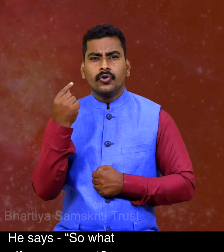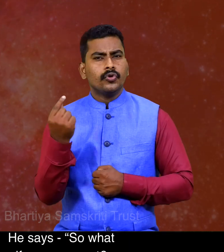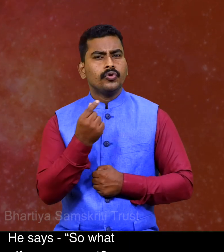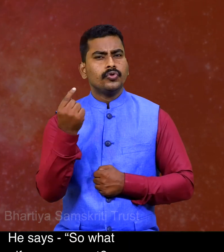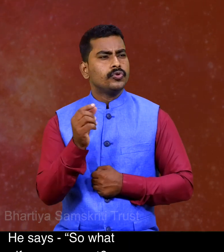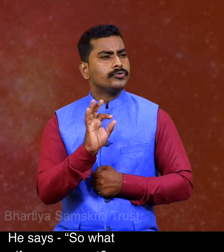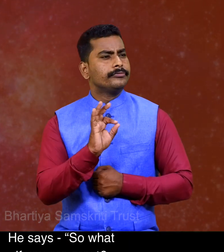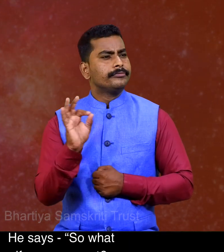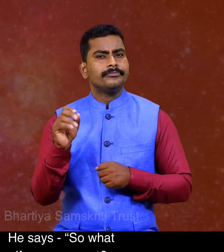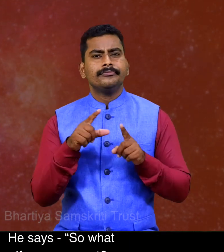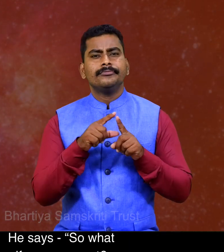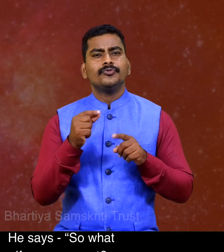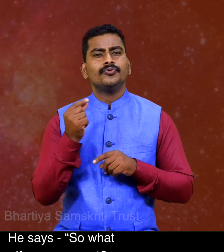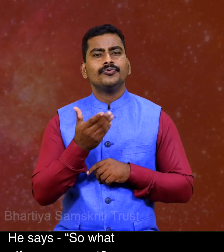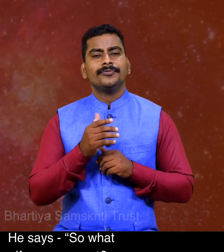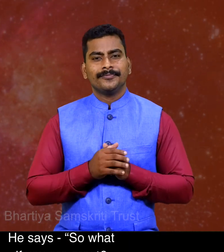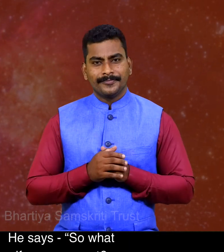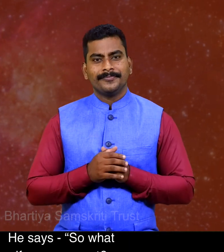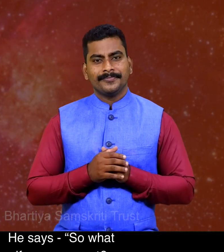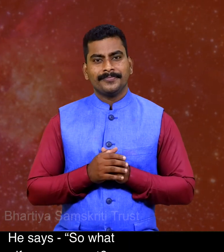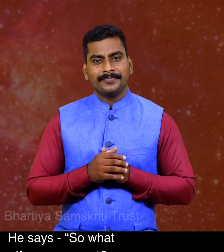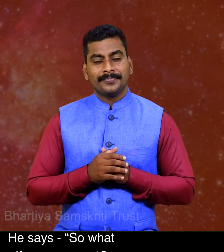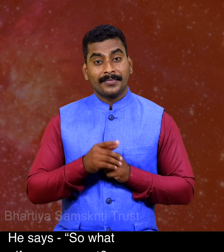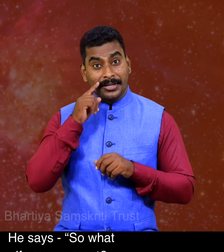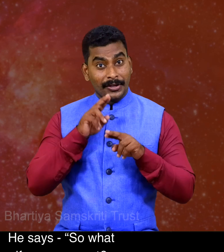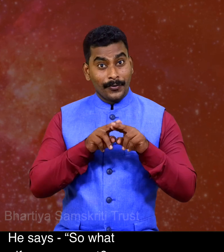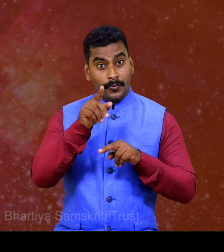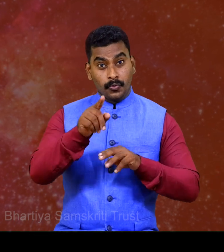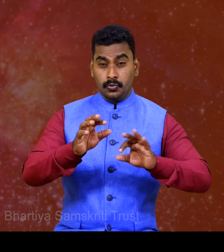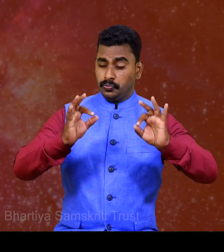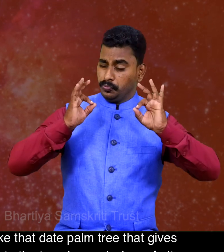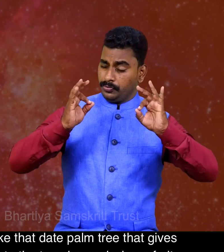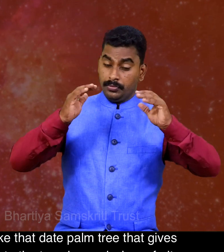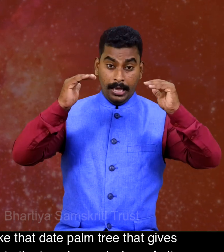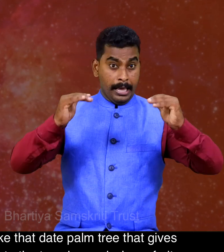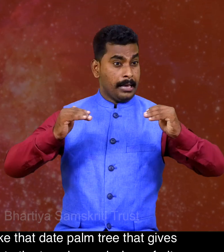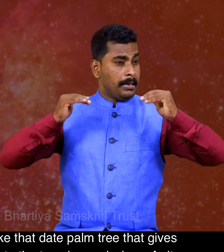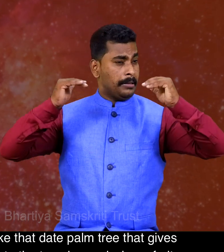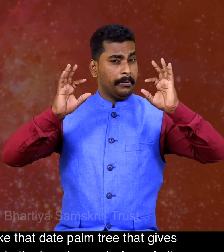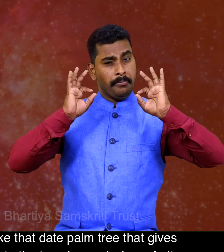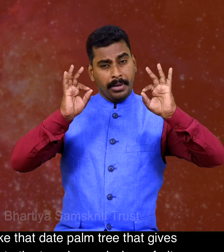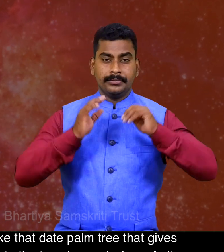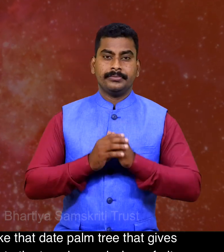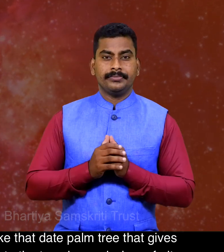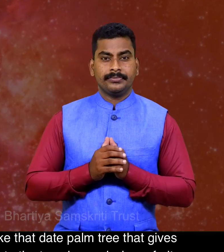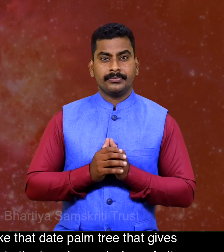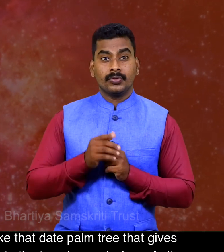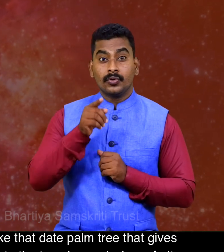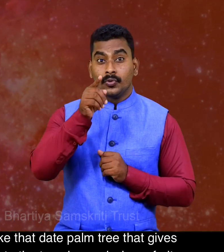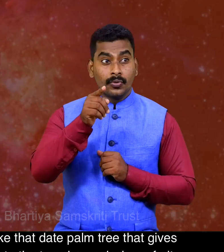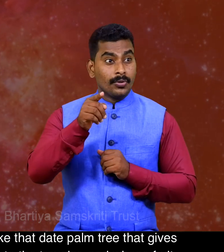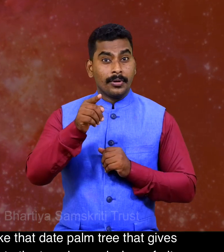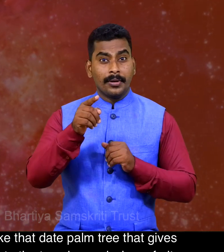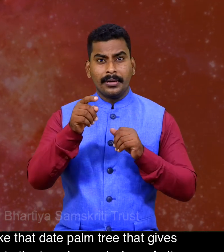He says, "So what if you are great? You are like that date palm